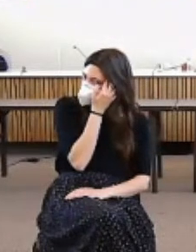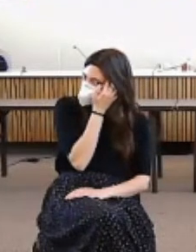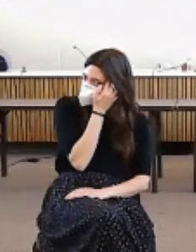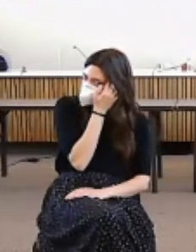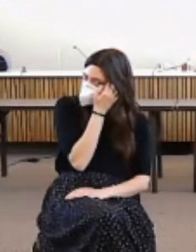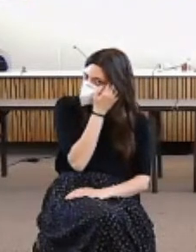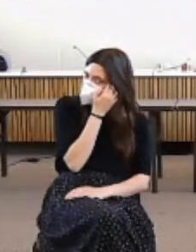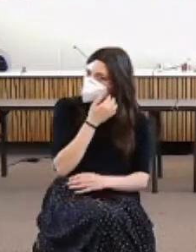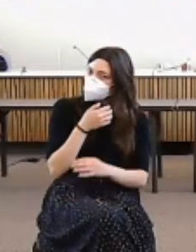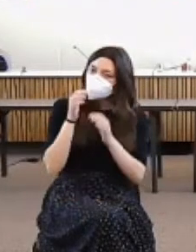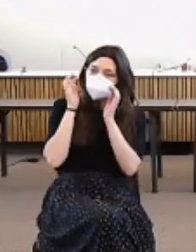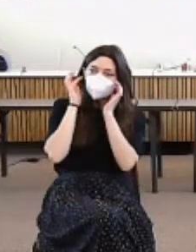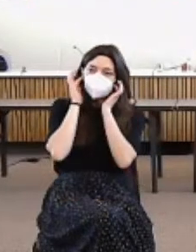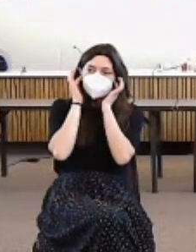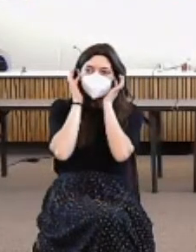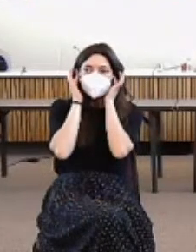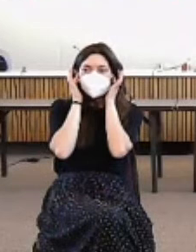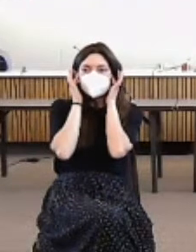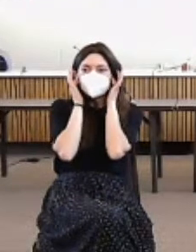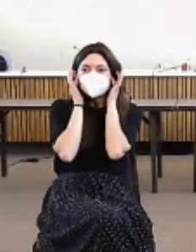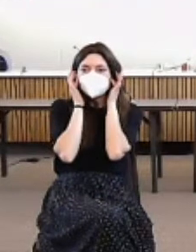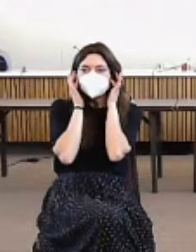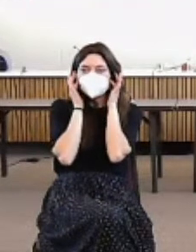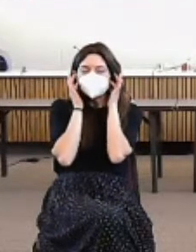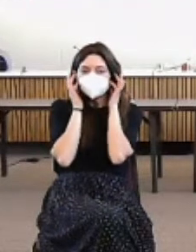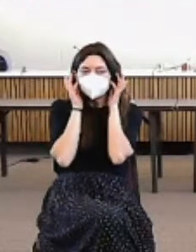Have they reached out to the Interfaith Council?